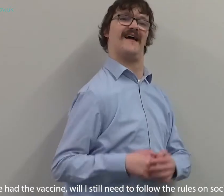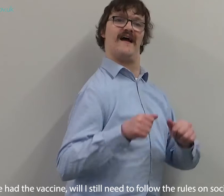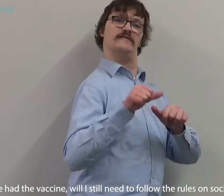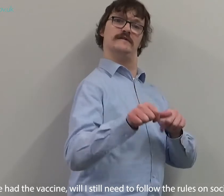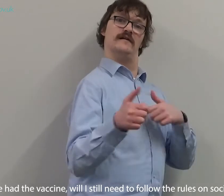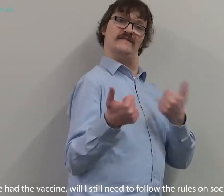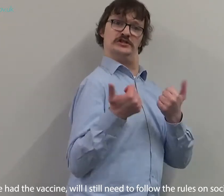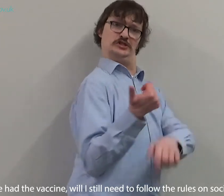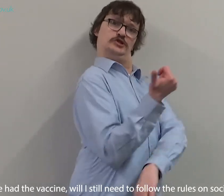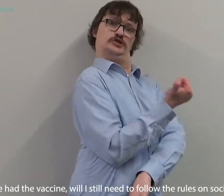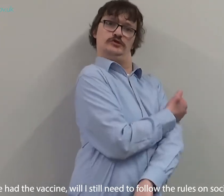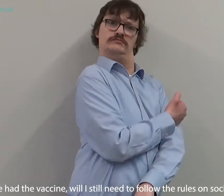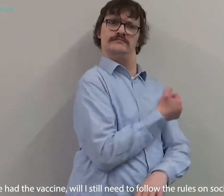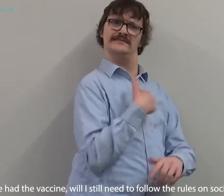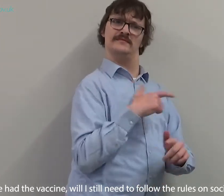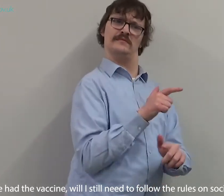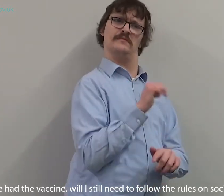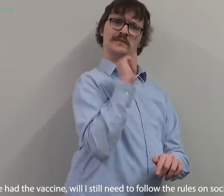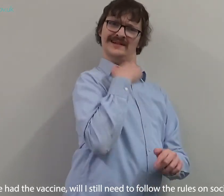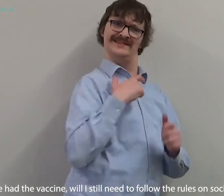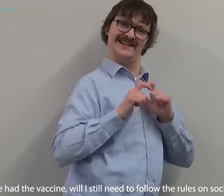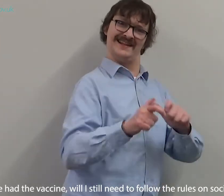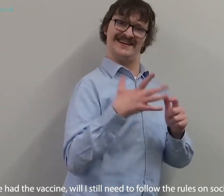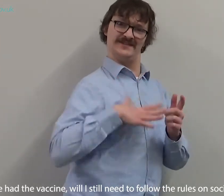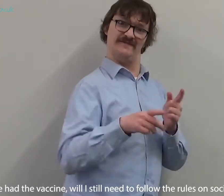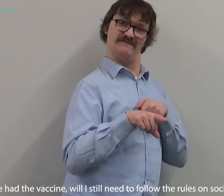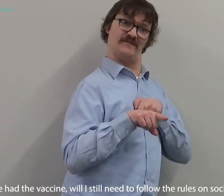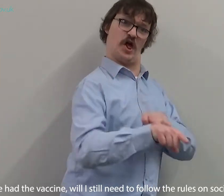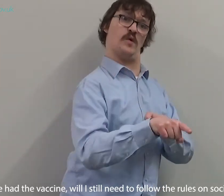After I've had the vaccine, will I still need to follow the rules on social distancing?